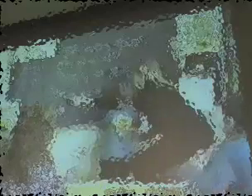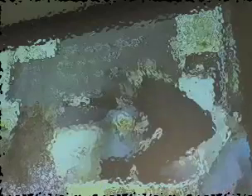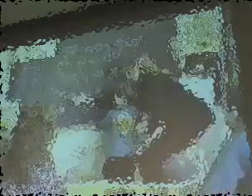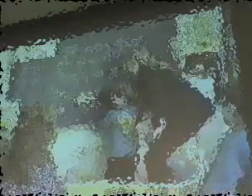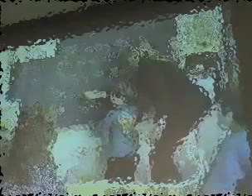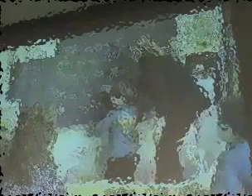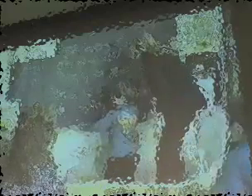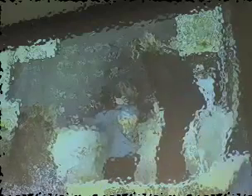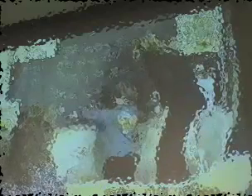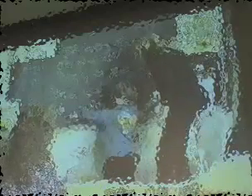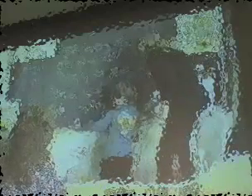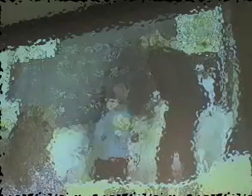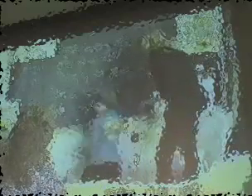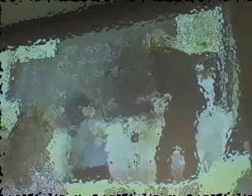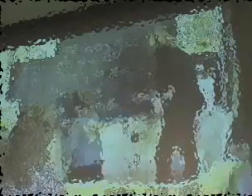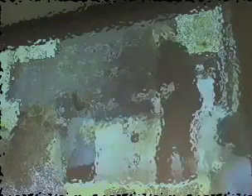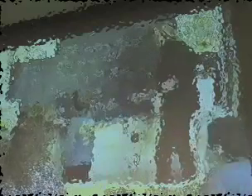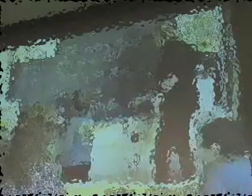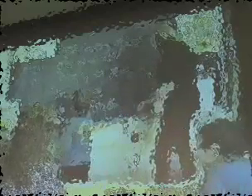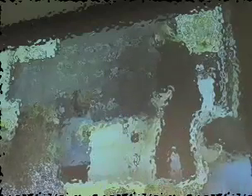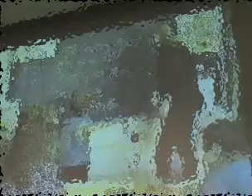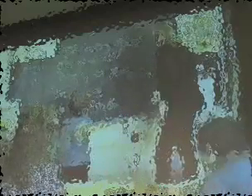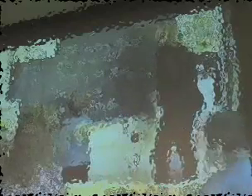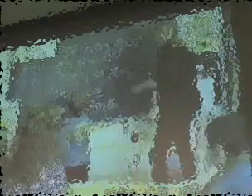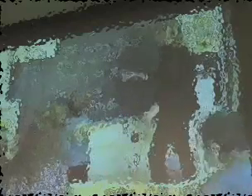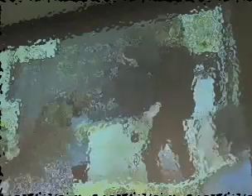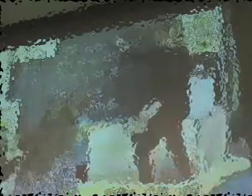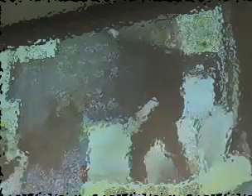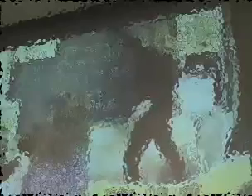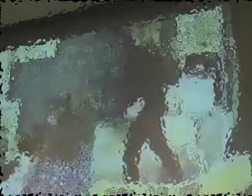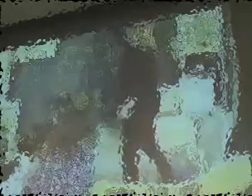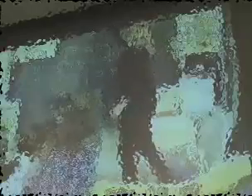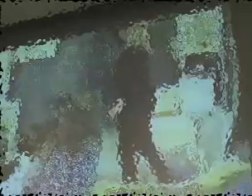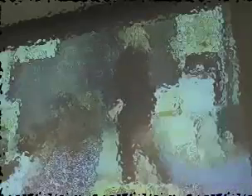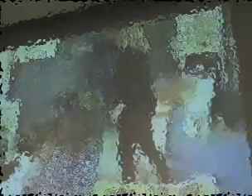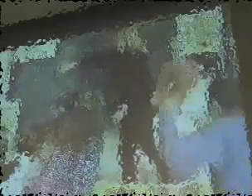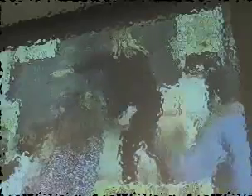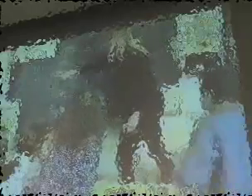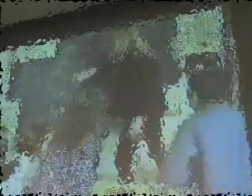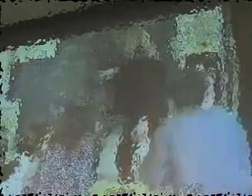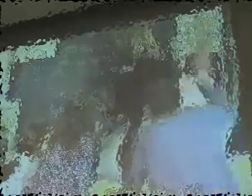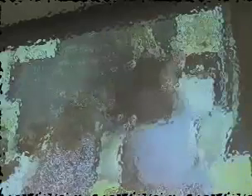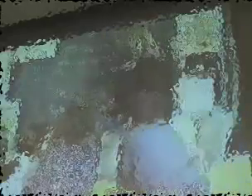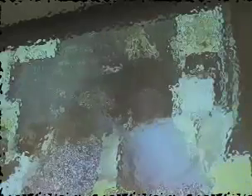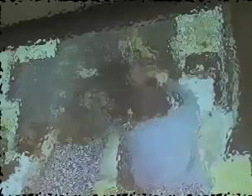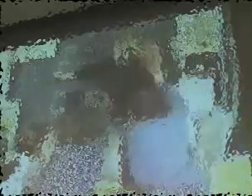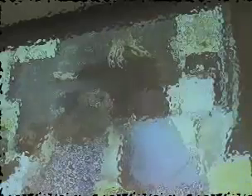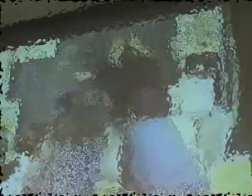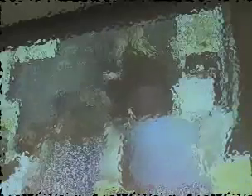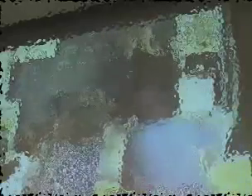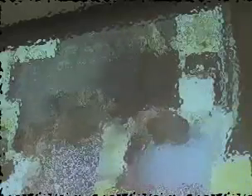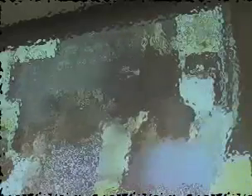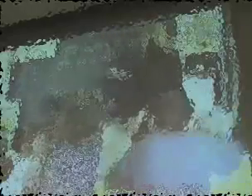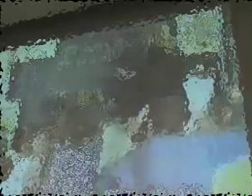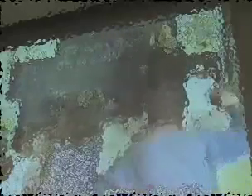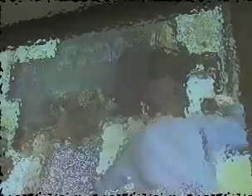sake! Look. Hang on. Here's how he solves the problem. He doesn't know what it means. Very smart